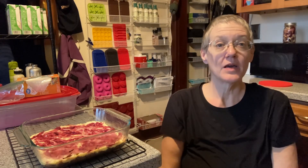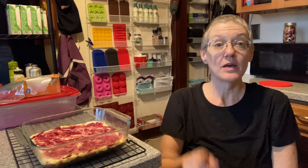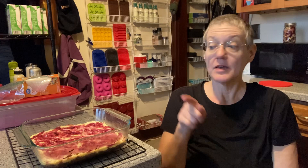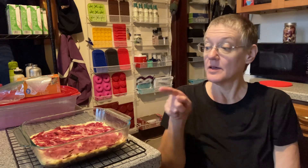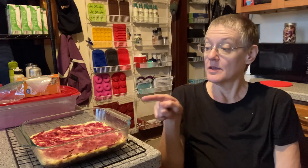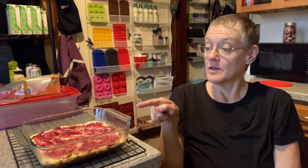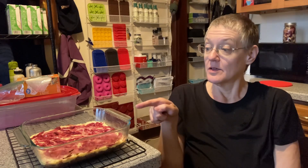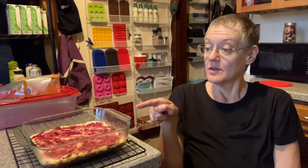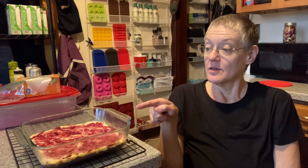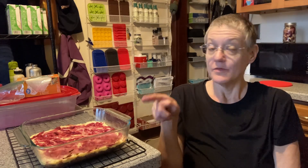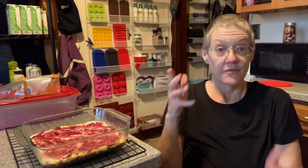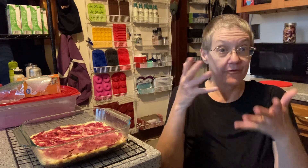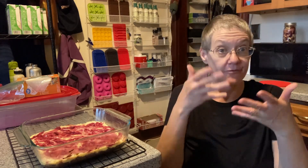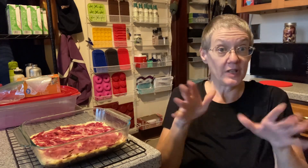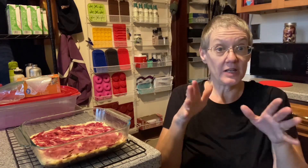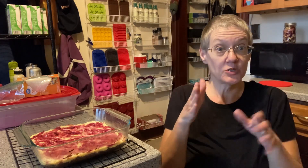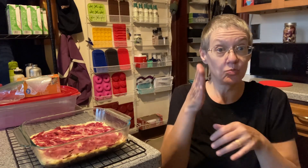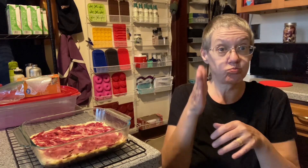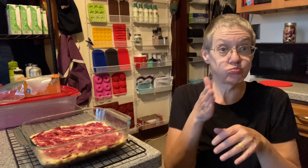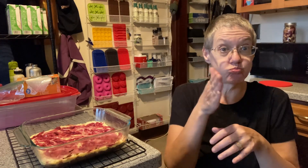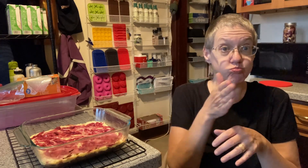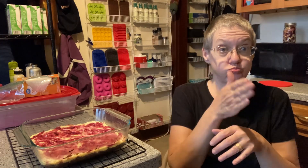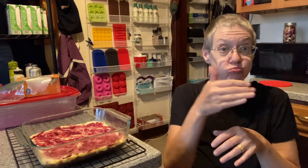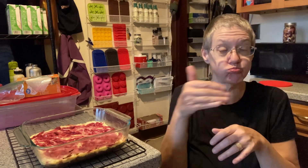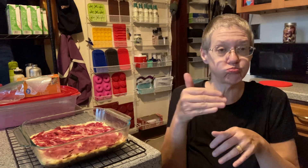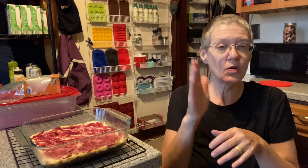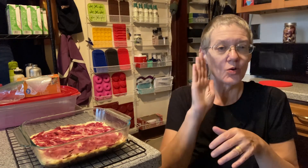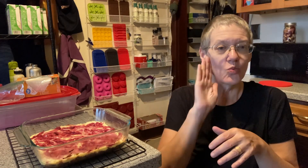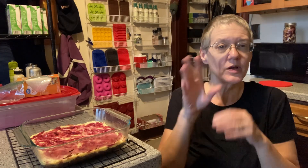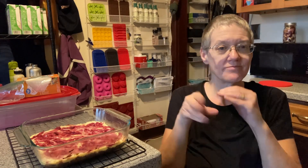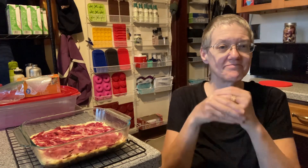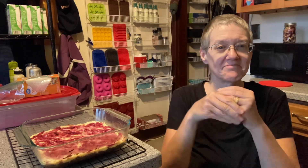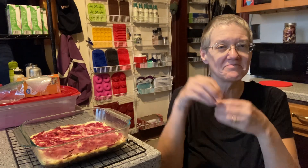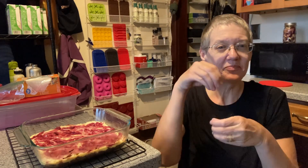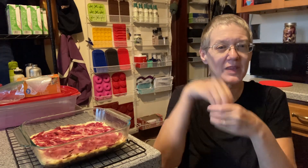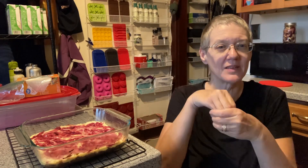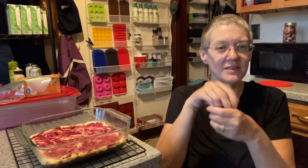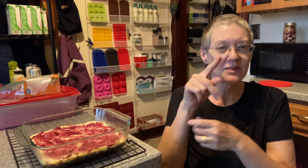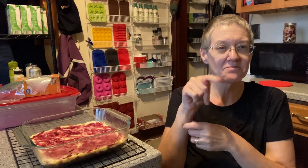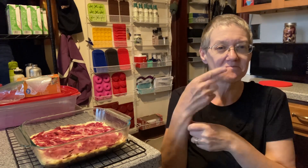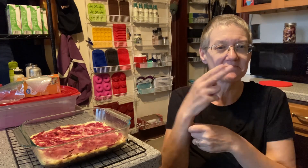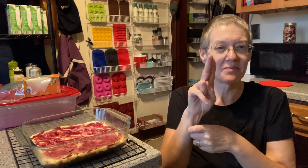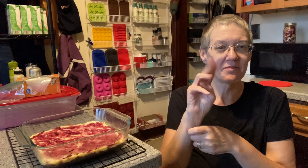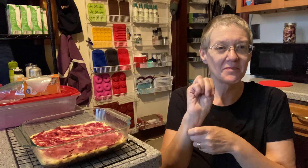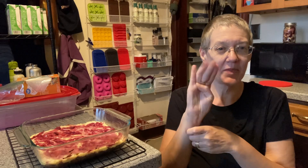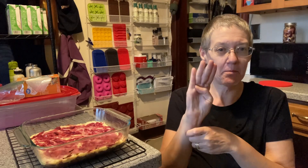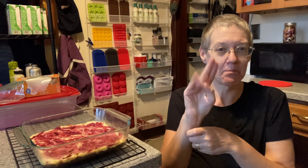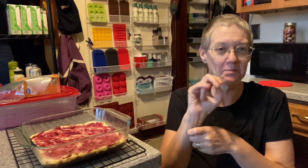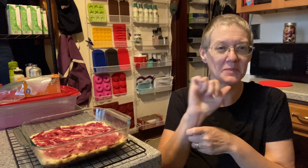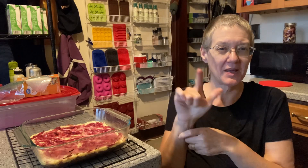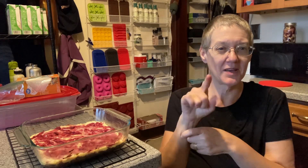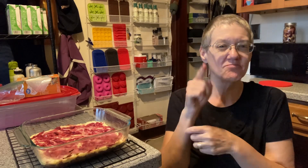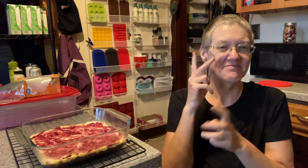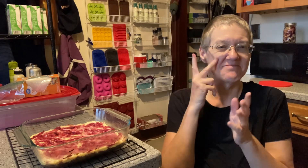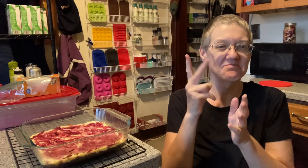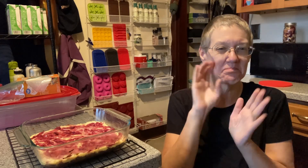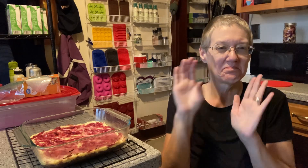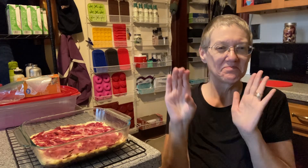fast and easy. When this is fully cooled and cut up, I'll put it in the thumbnail so